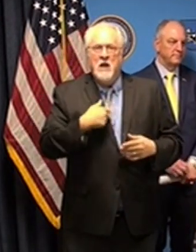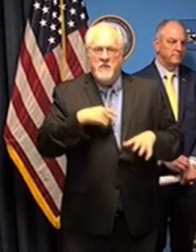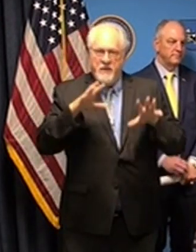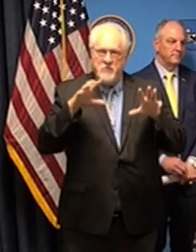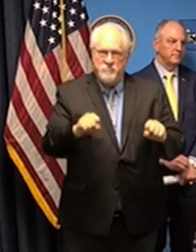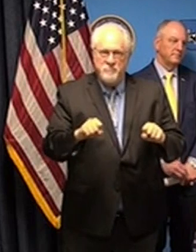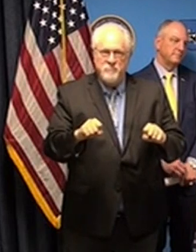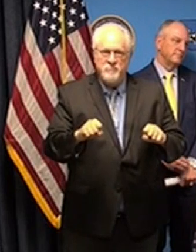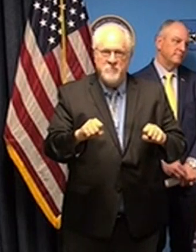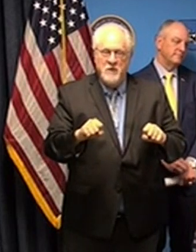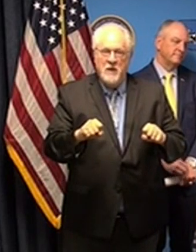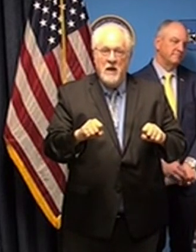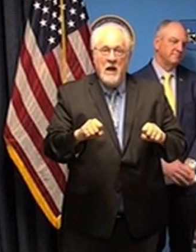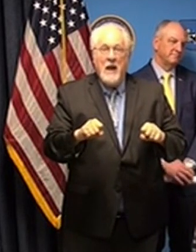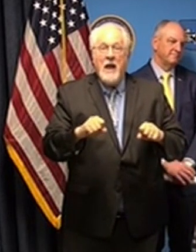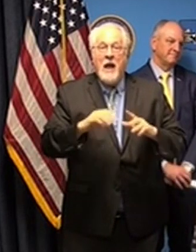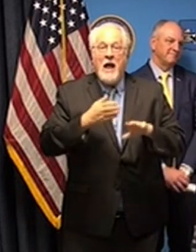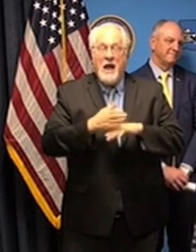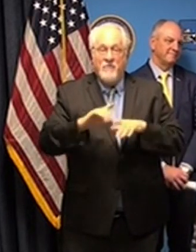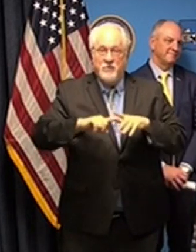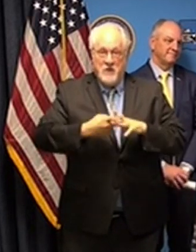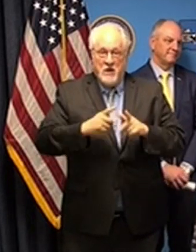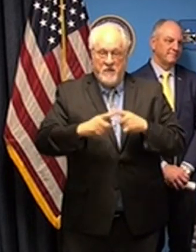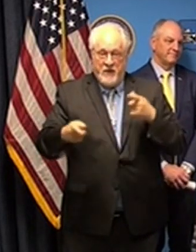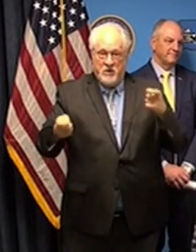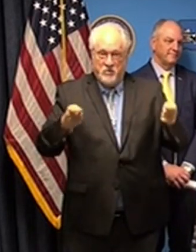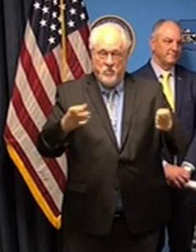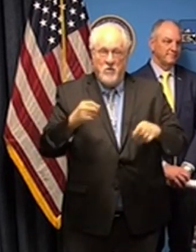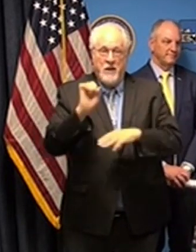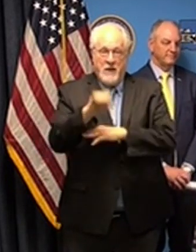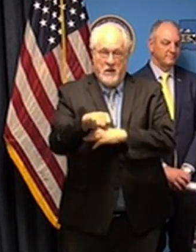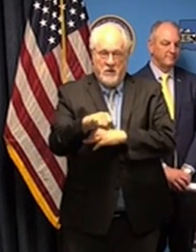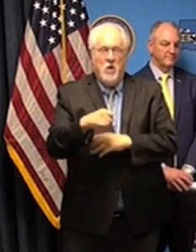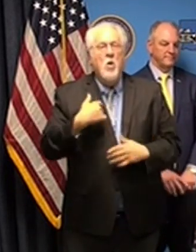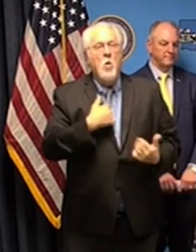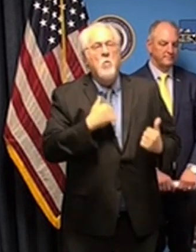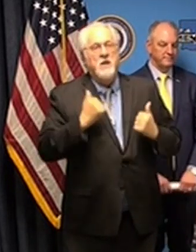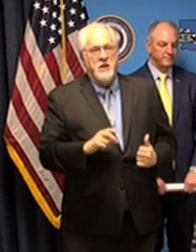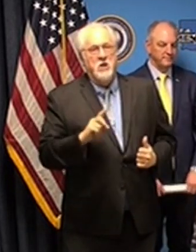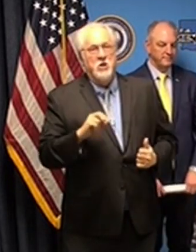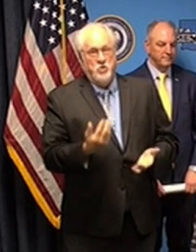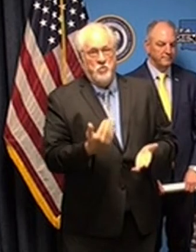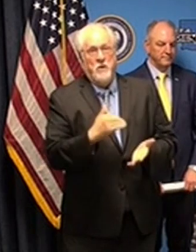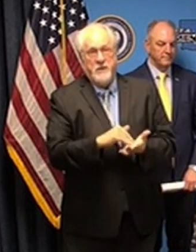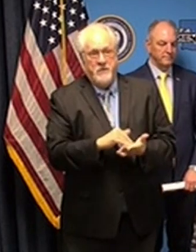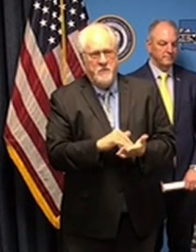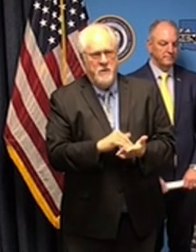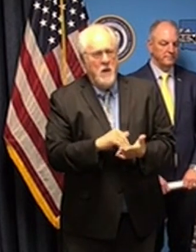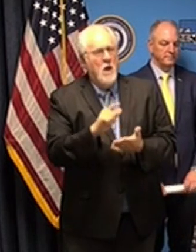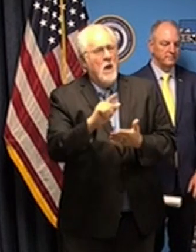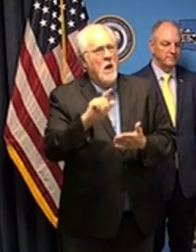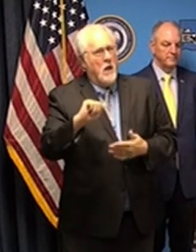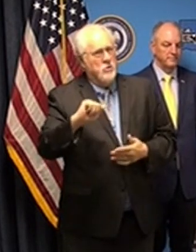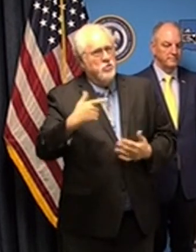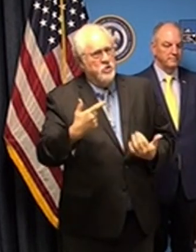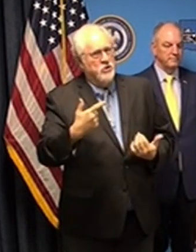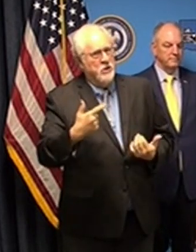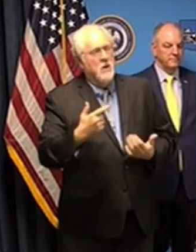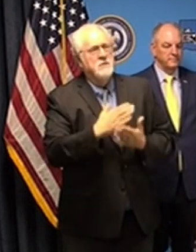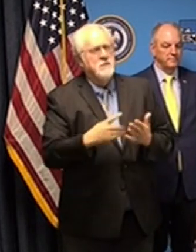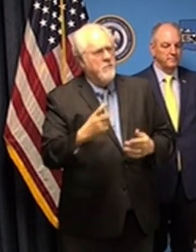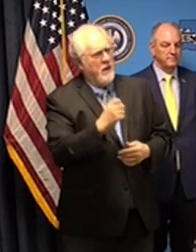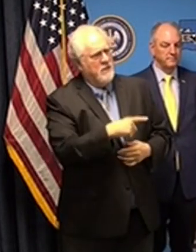took hold of it, and after it started, they controlled and conquered it. And we can do that again. As Attorney General,